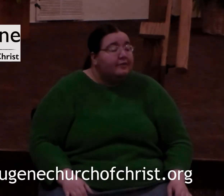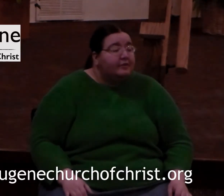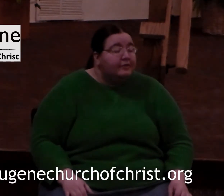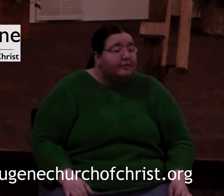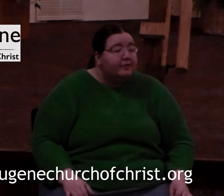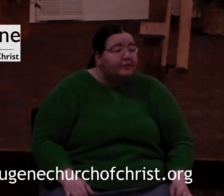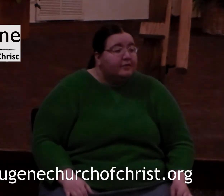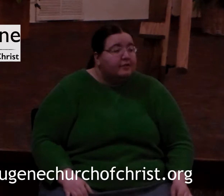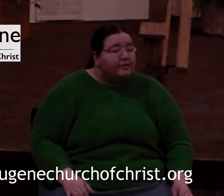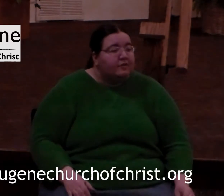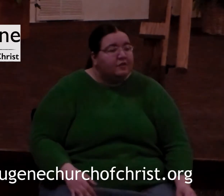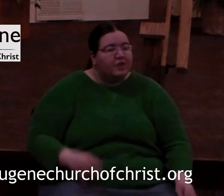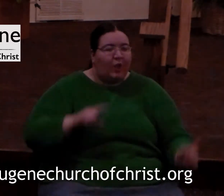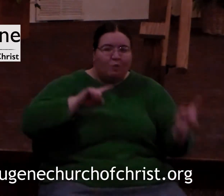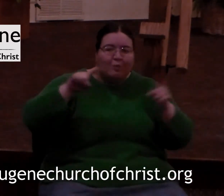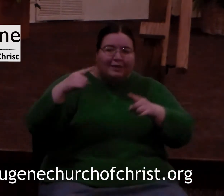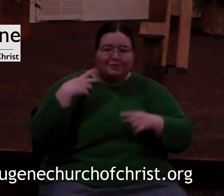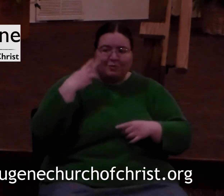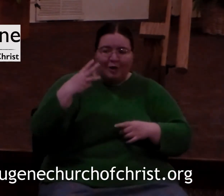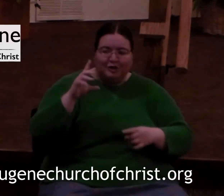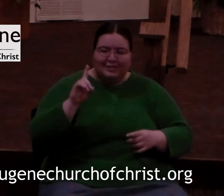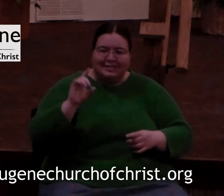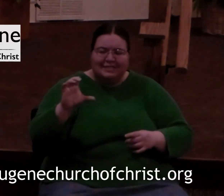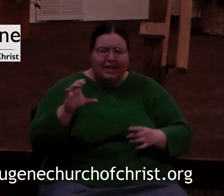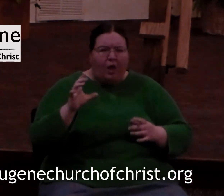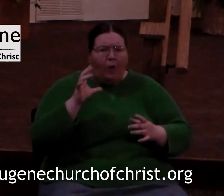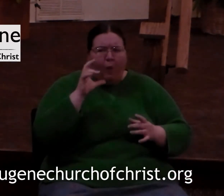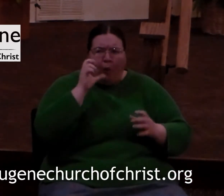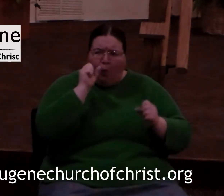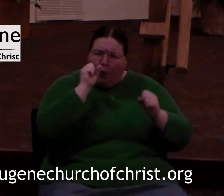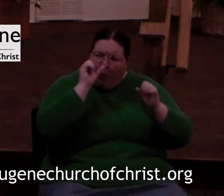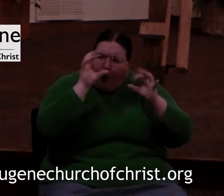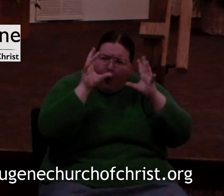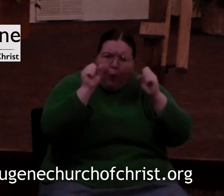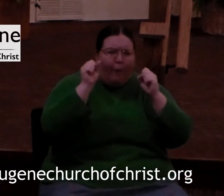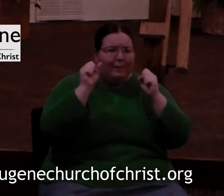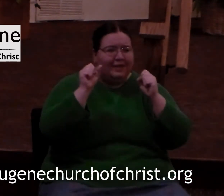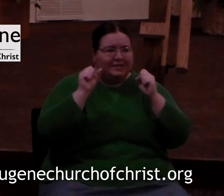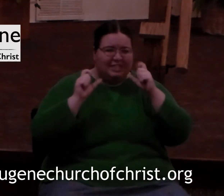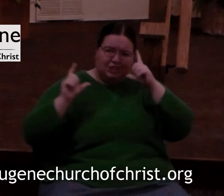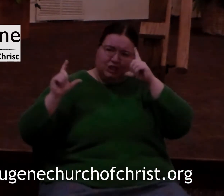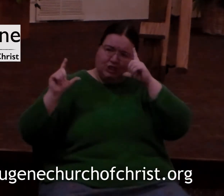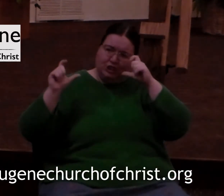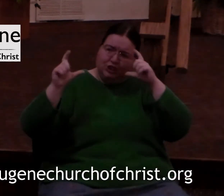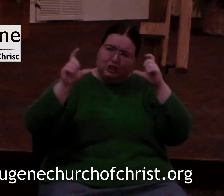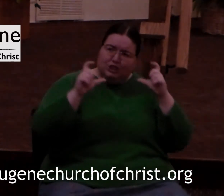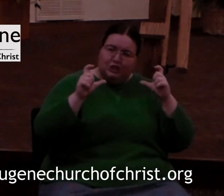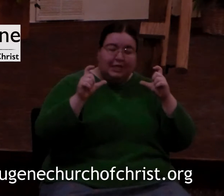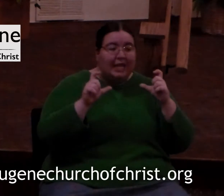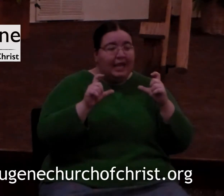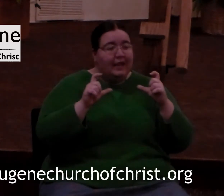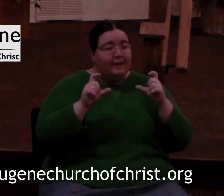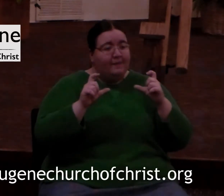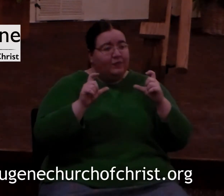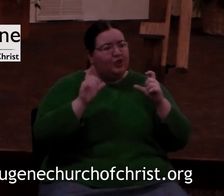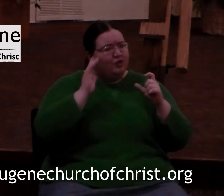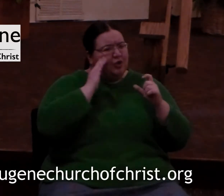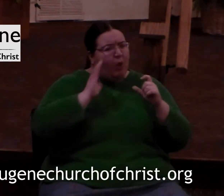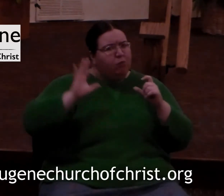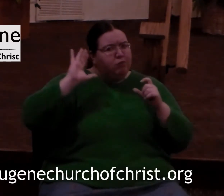Went to Washington, D.C., was fascinated. Back in the days, we put film in our cameras. Took 8 rolls of film walking around Washington, D.C.,